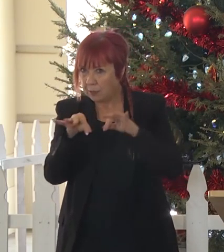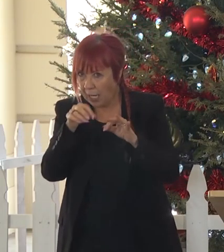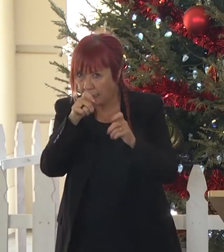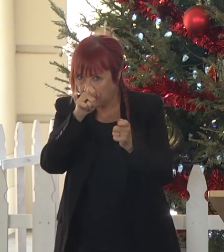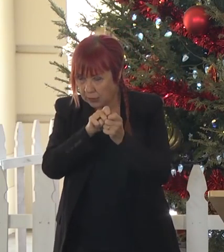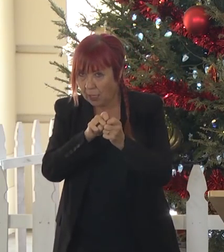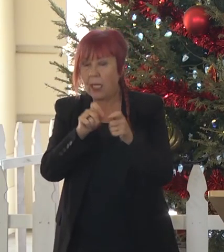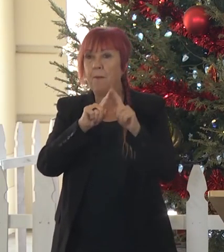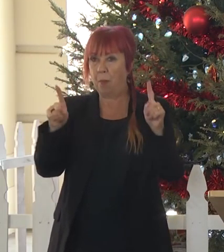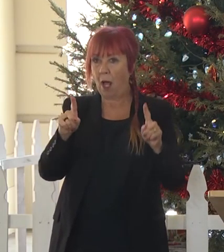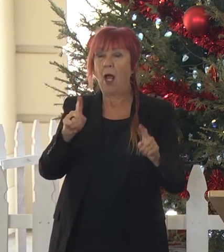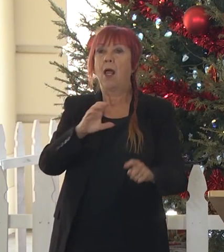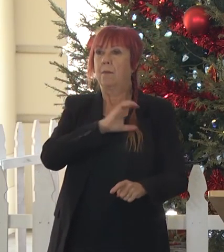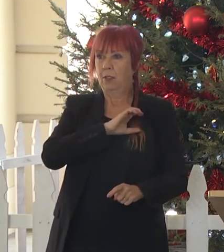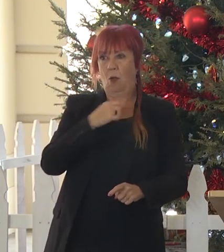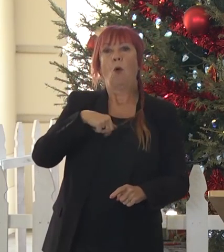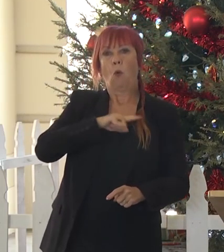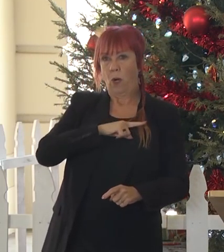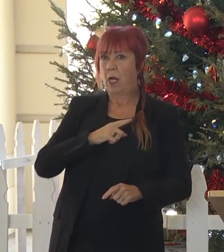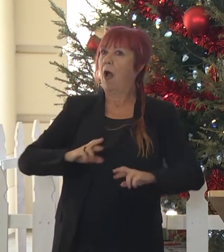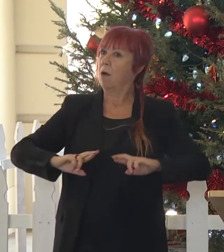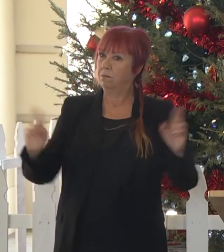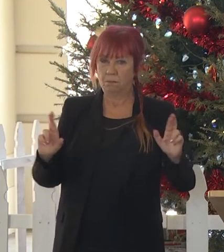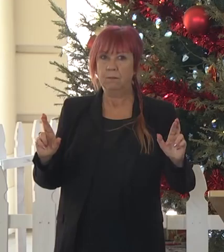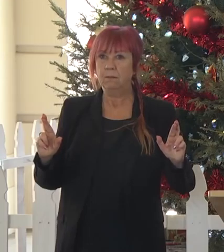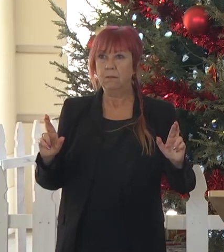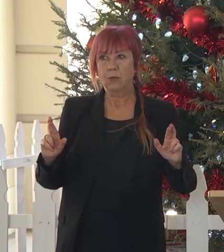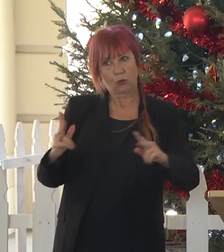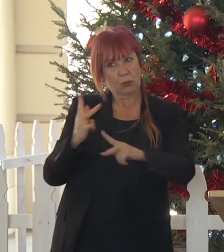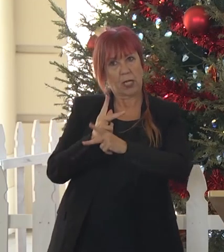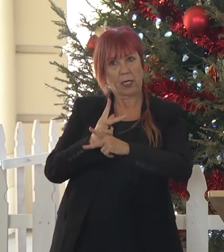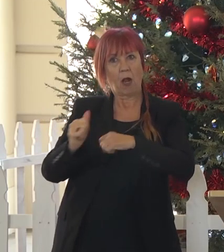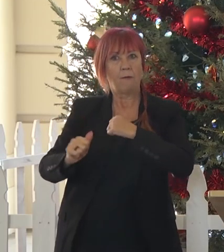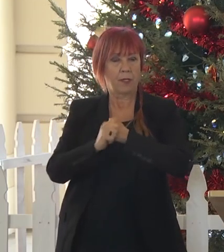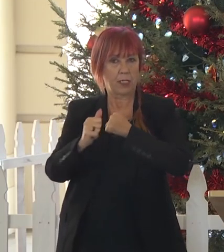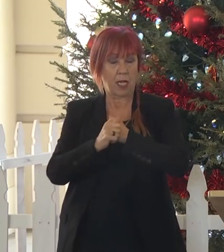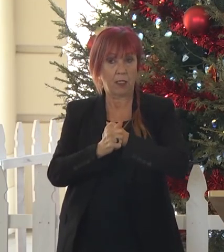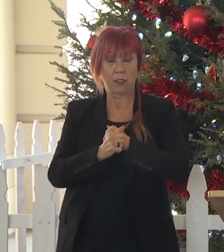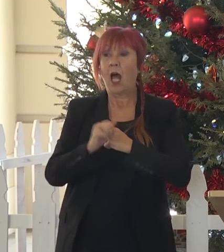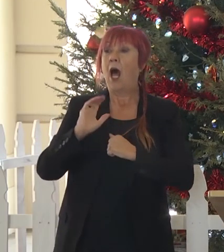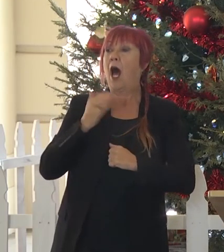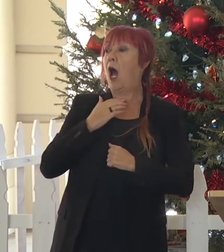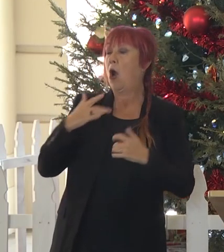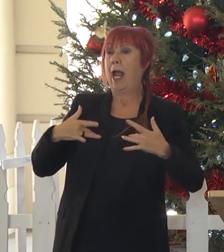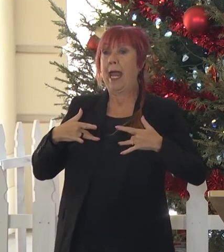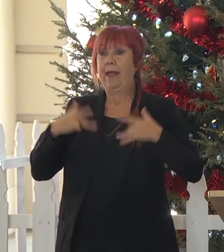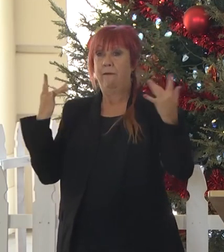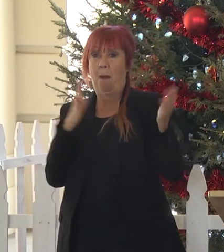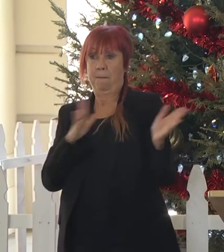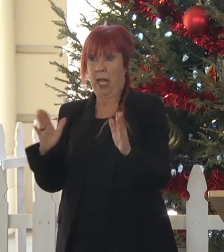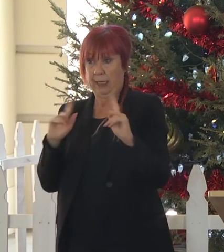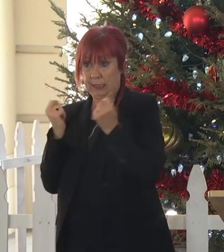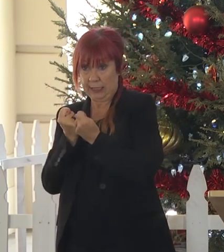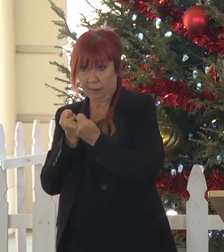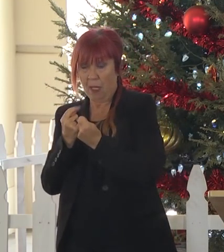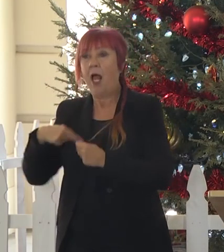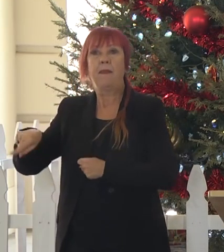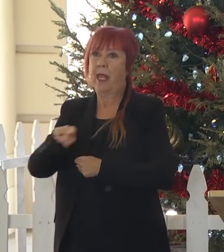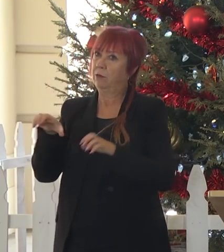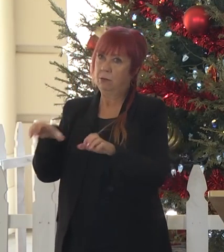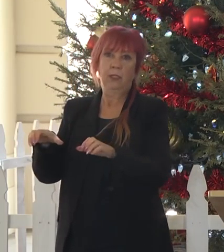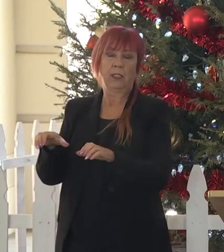the Pasadena Police Department is well prepared for those threats. Our event planning team, this is what they do